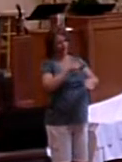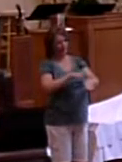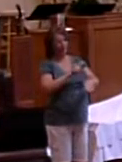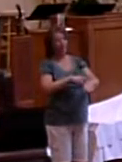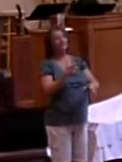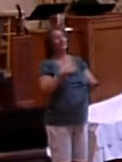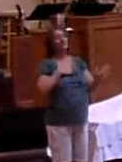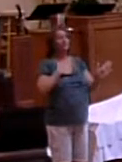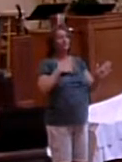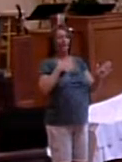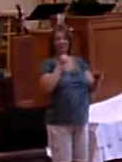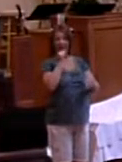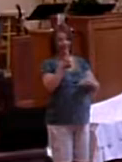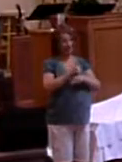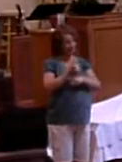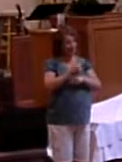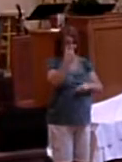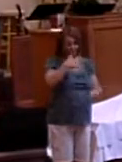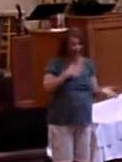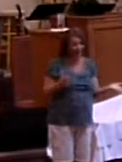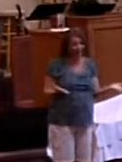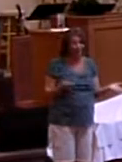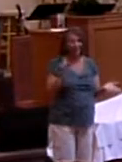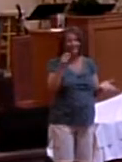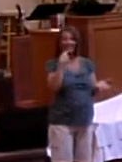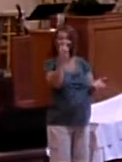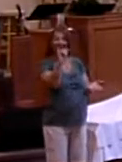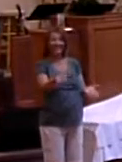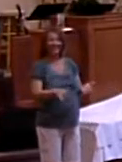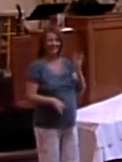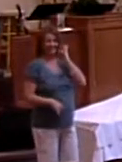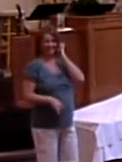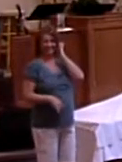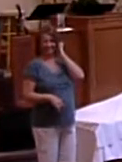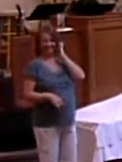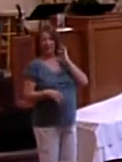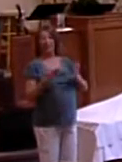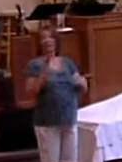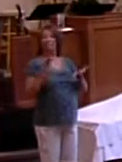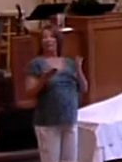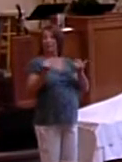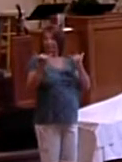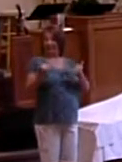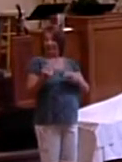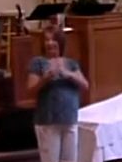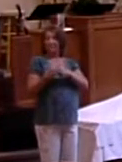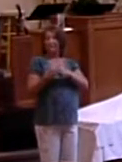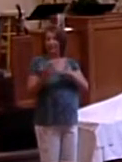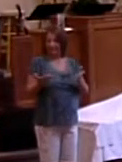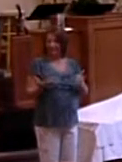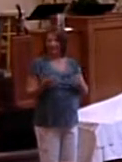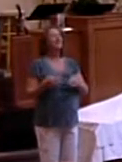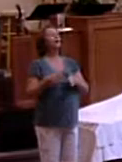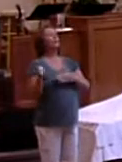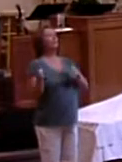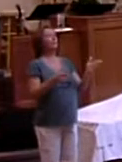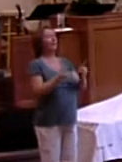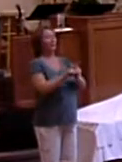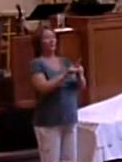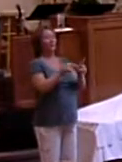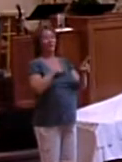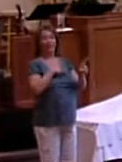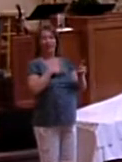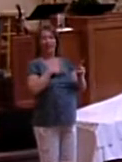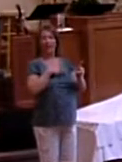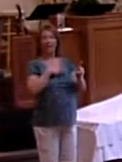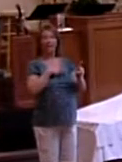not going to take the blame for that one. And then today might be a little shorter. But then also I preached a wedding